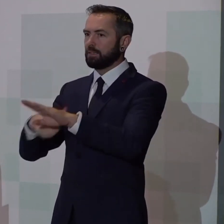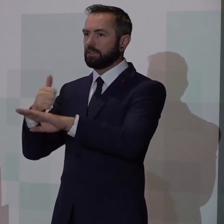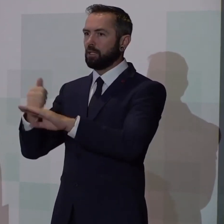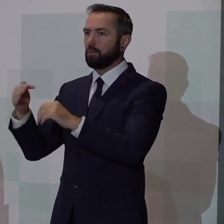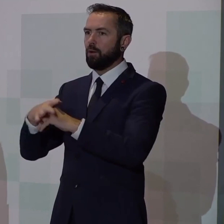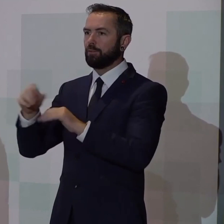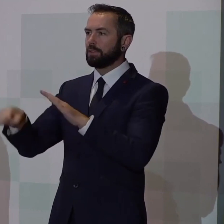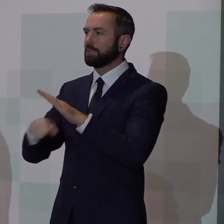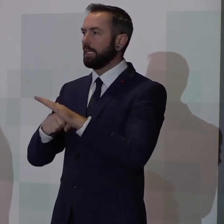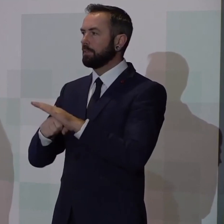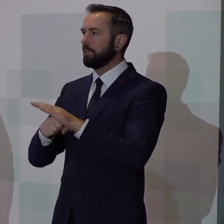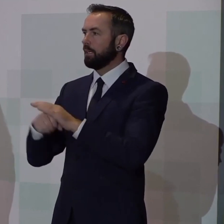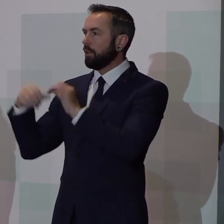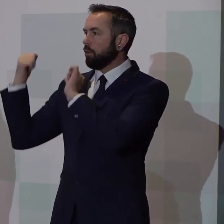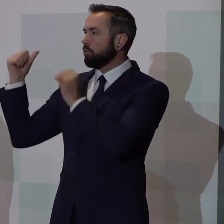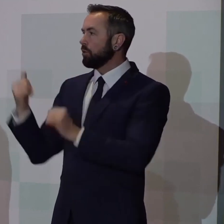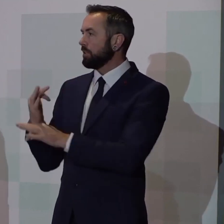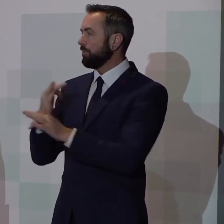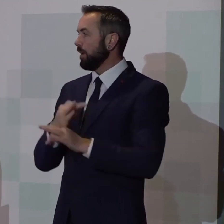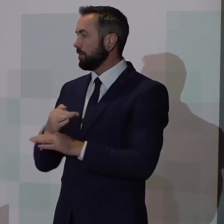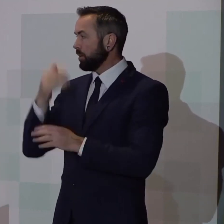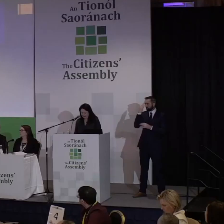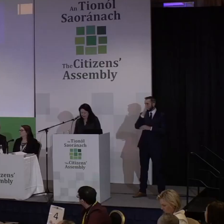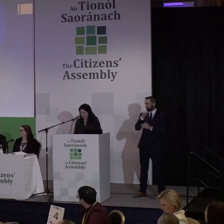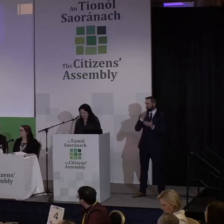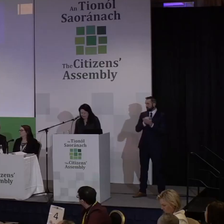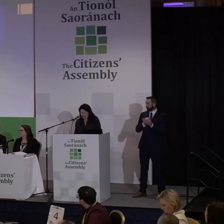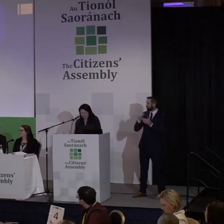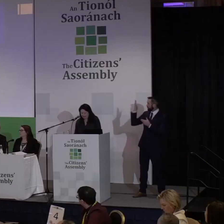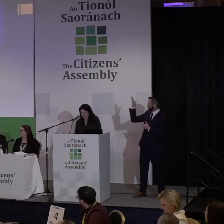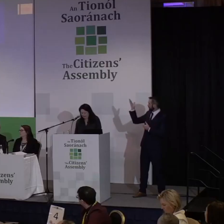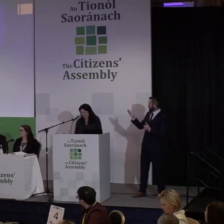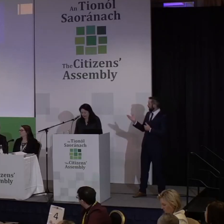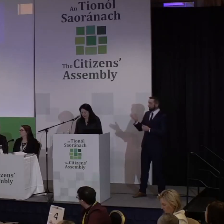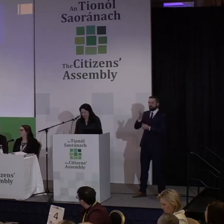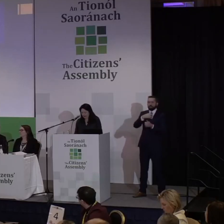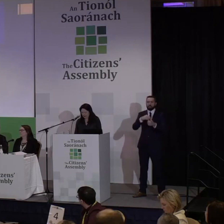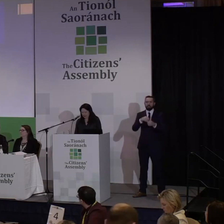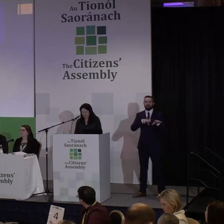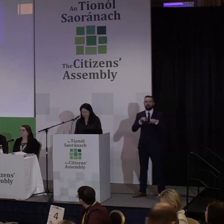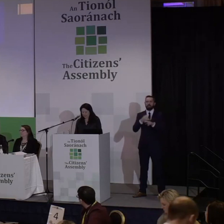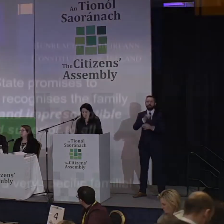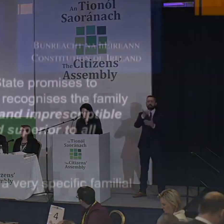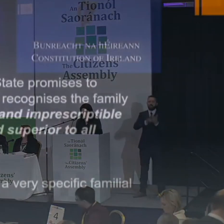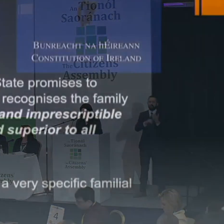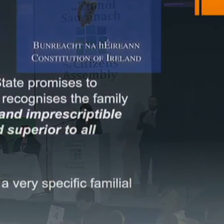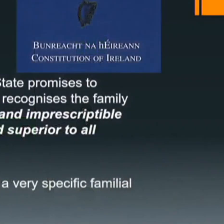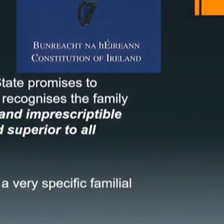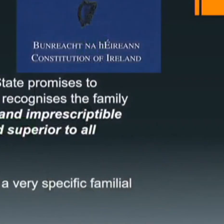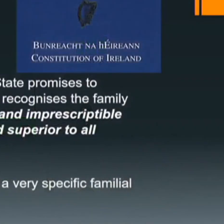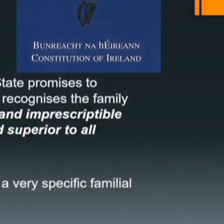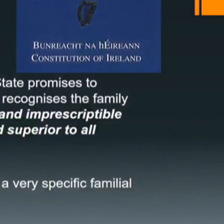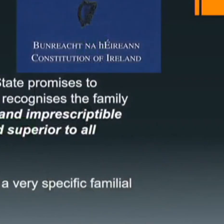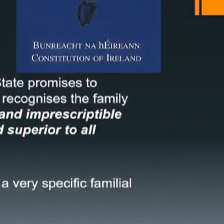for instance, was afforded, as we know from your documentation, a very special place in Article